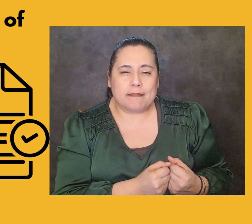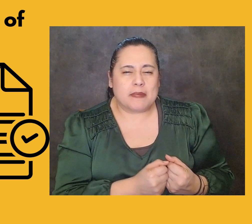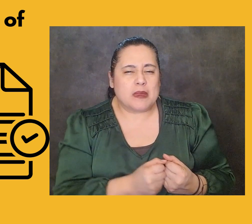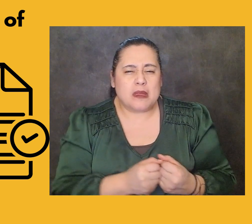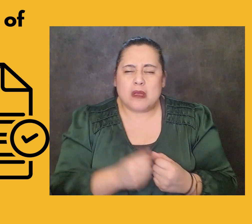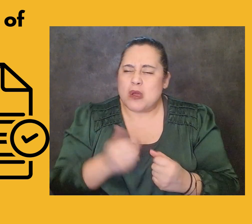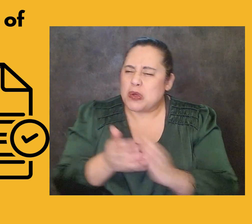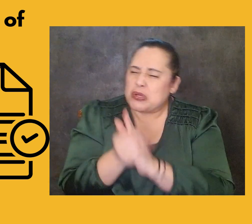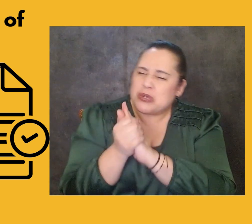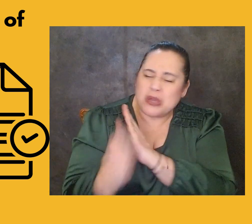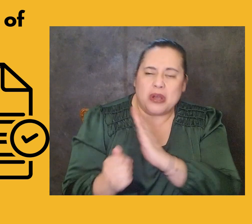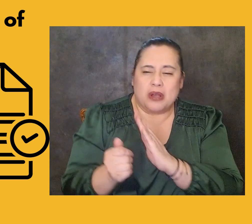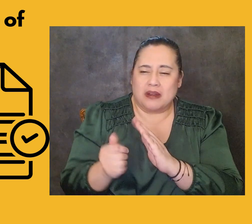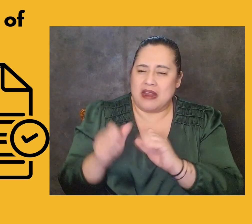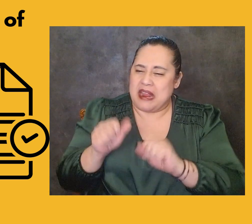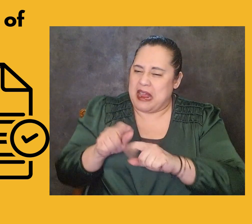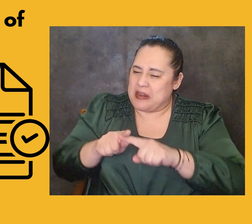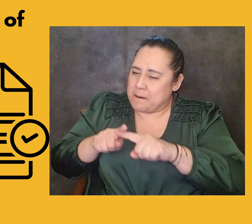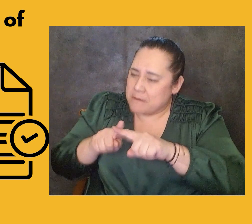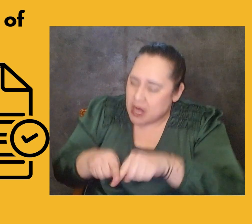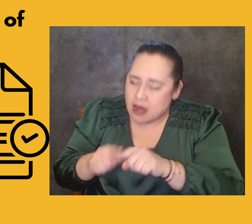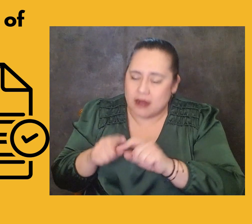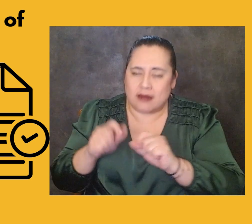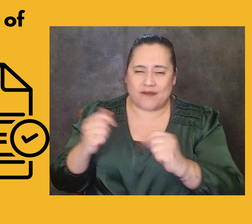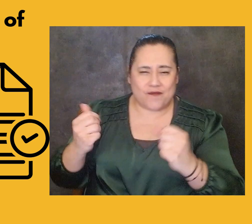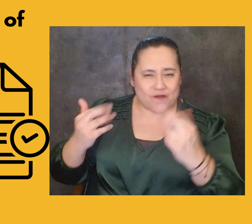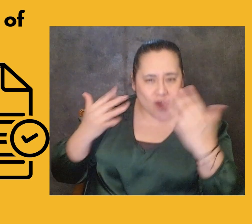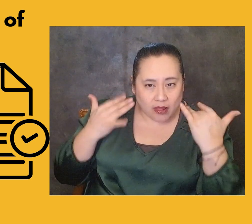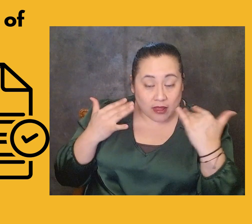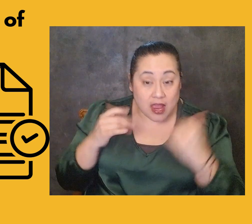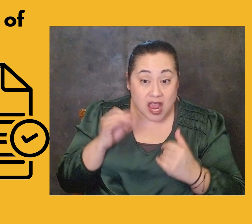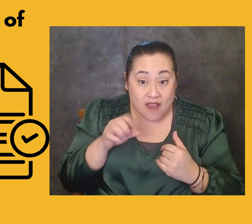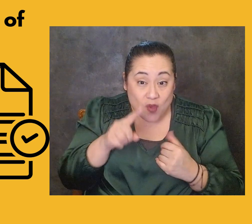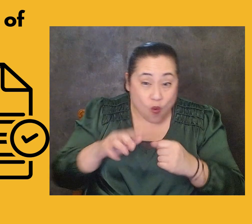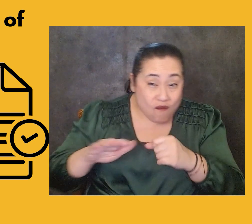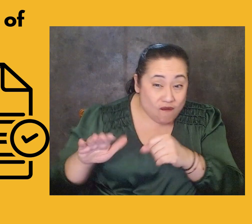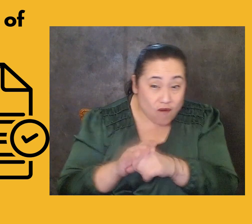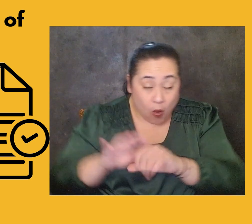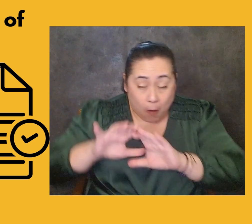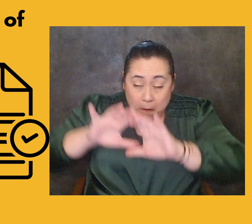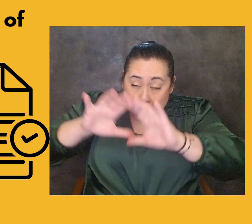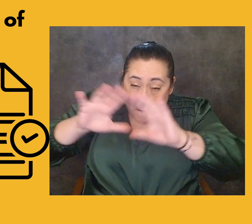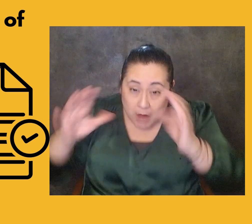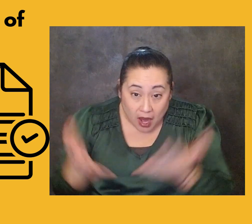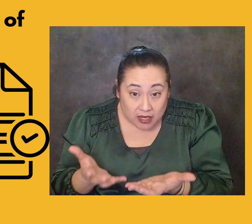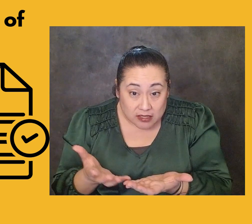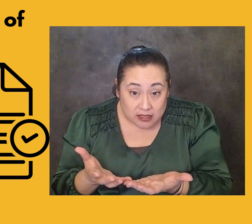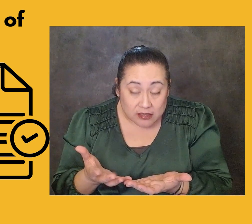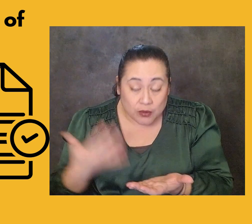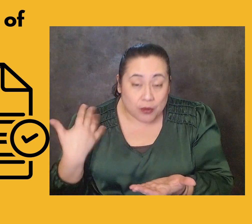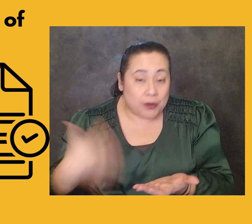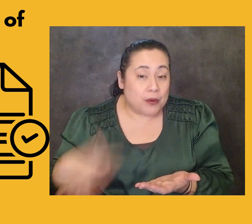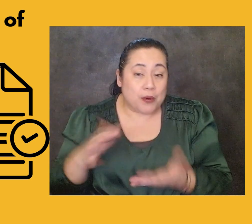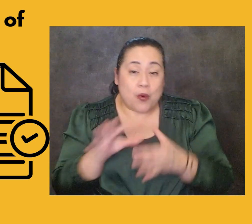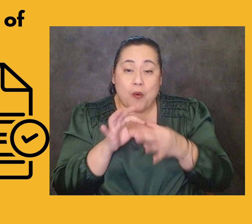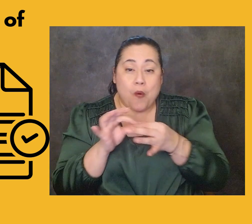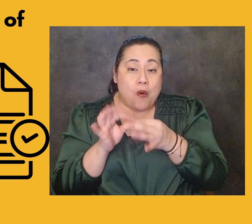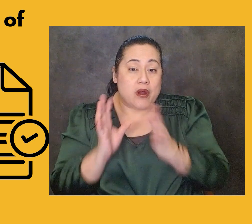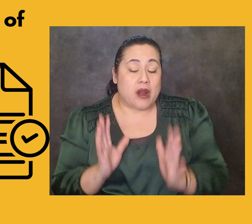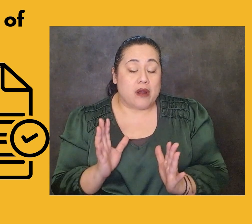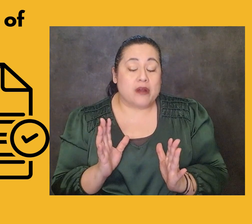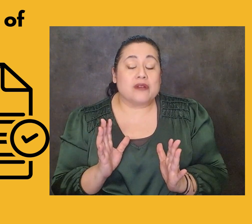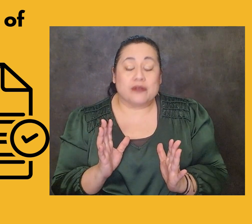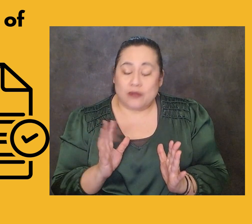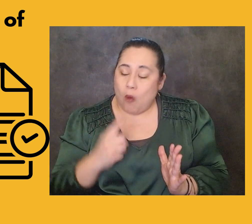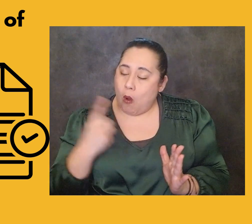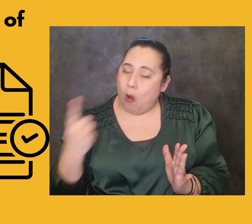someone's got good skill and is dependable and friendly. If you're the whole package, the